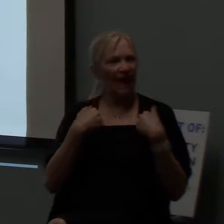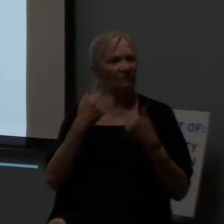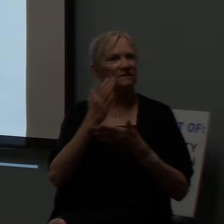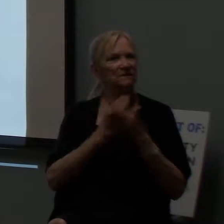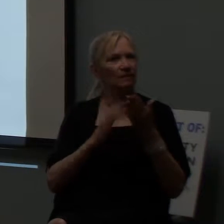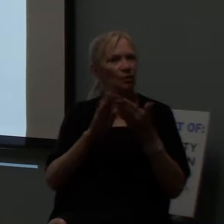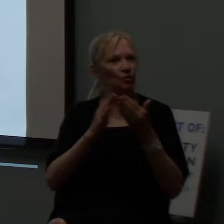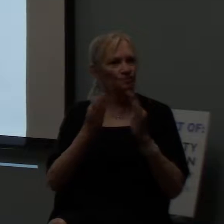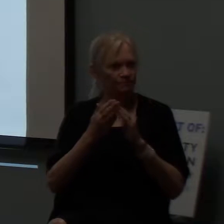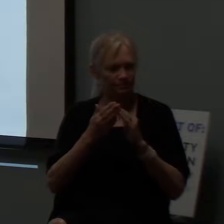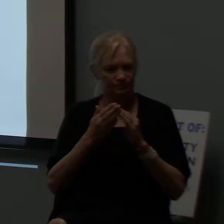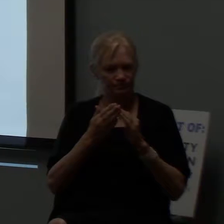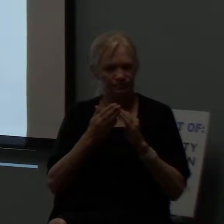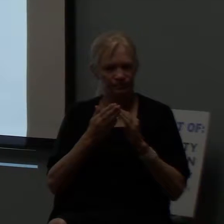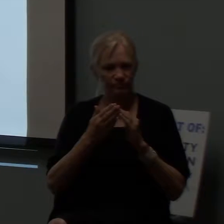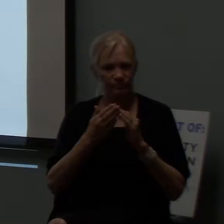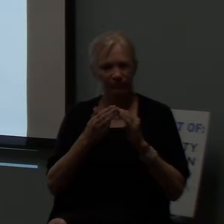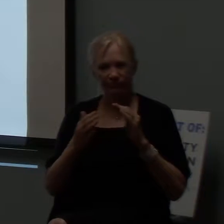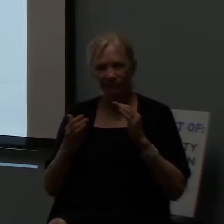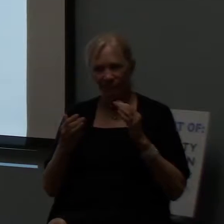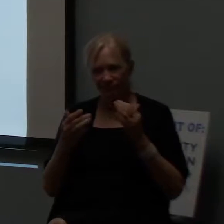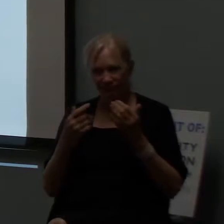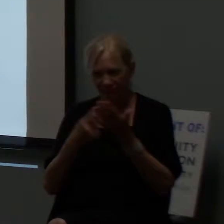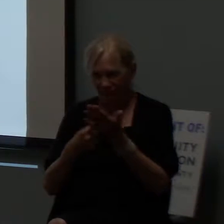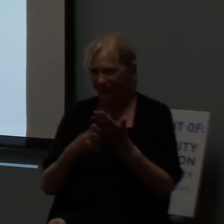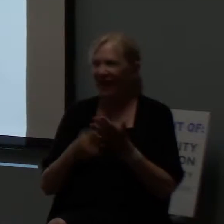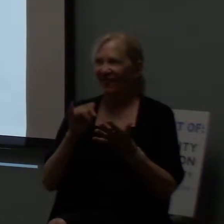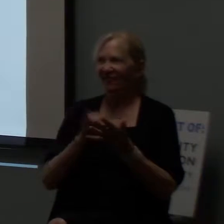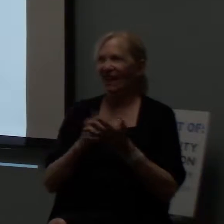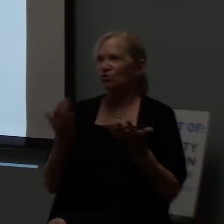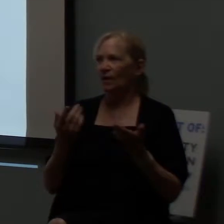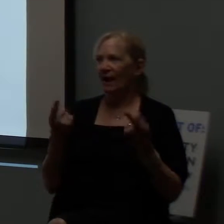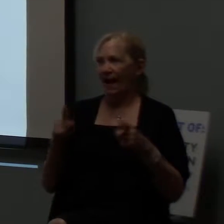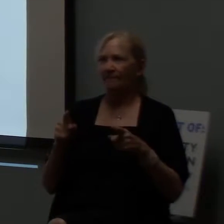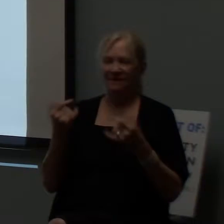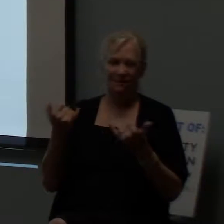So Peggy nicely stepped up and organized this, and that's part of the process.